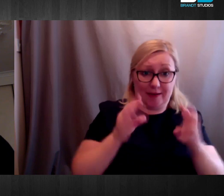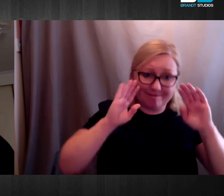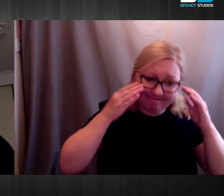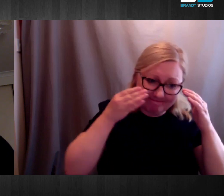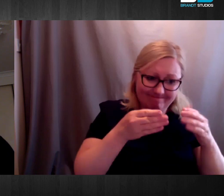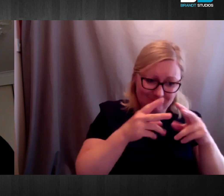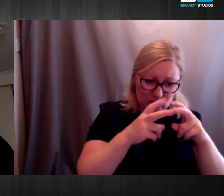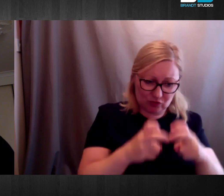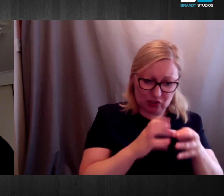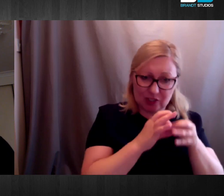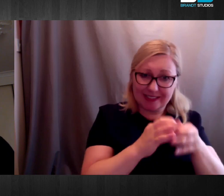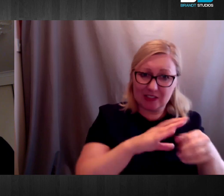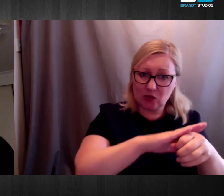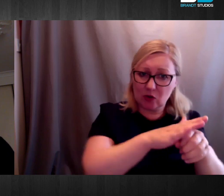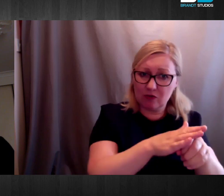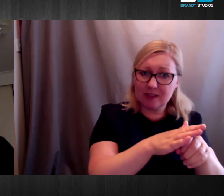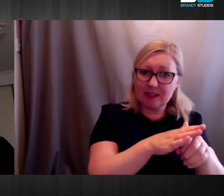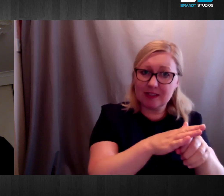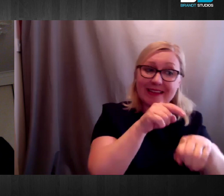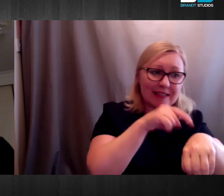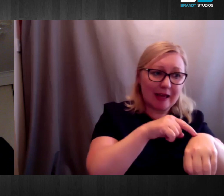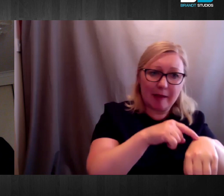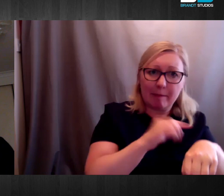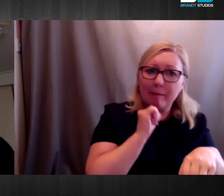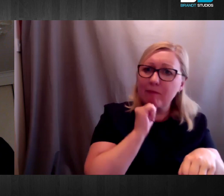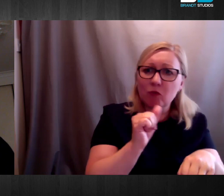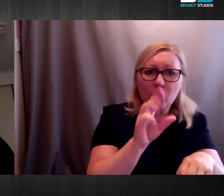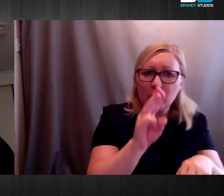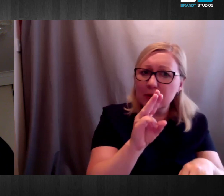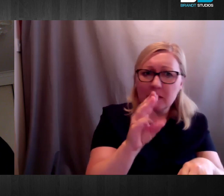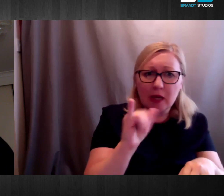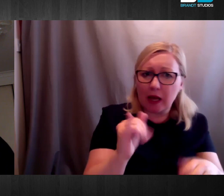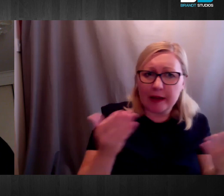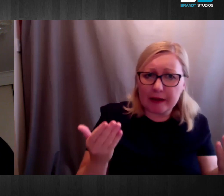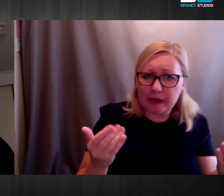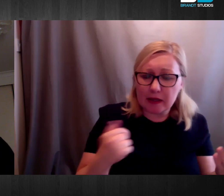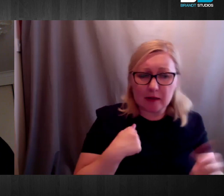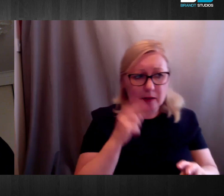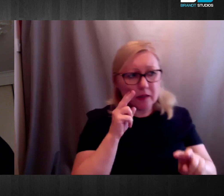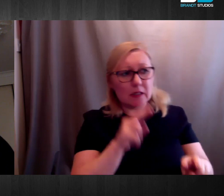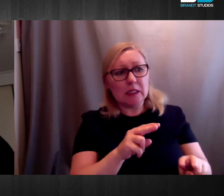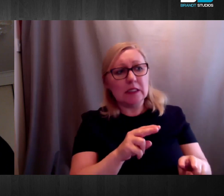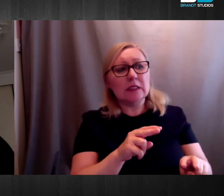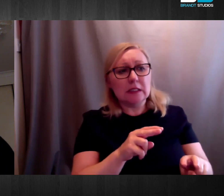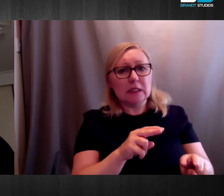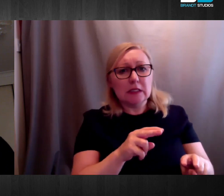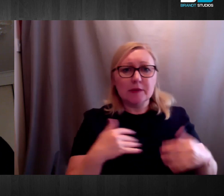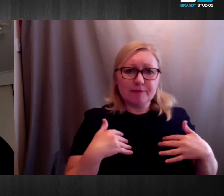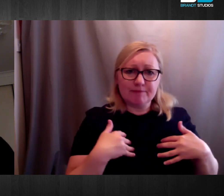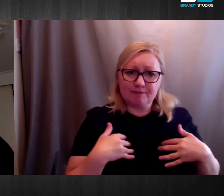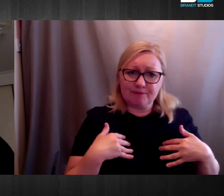involvement happening. So I was quite, concerned about this. I had some talks with people in the UK and